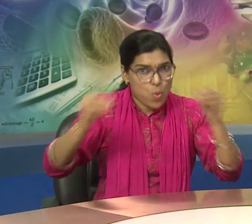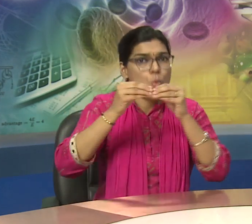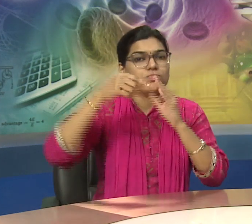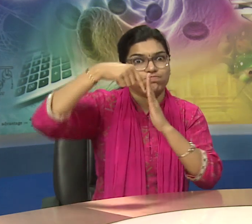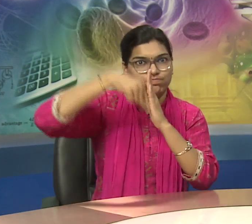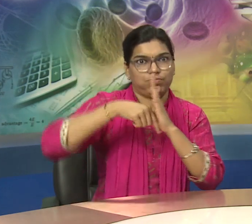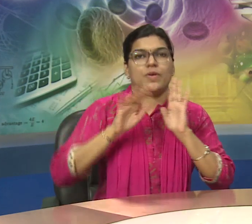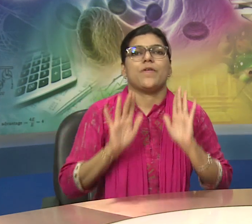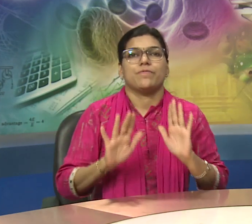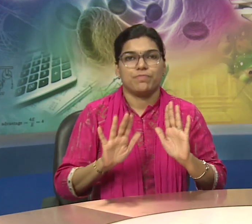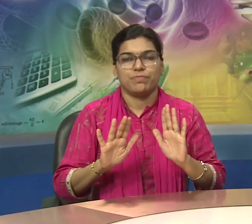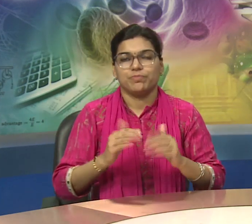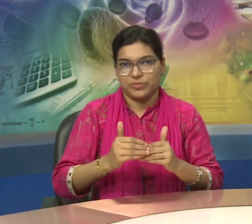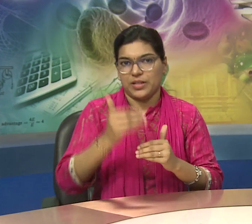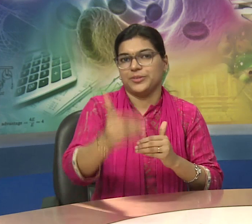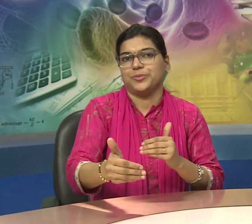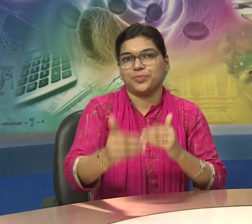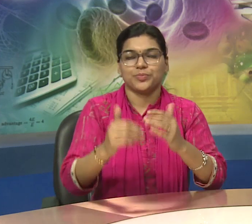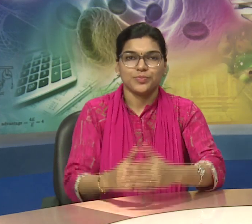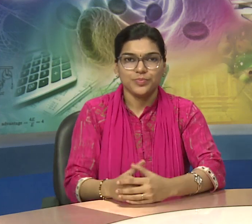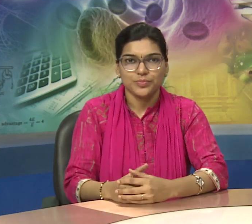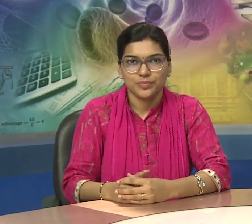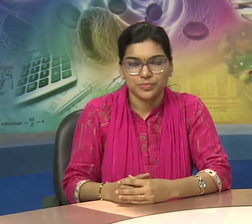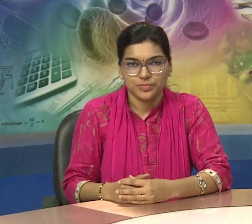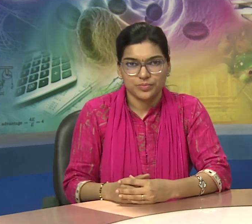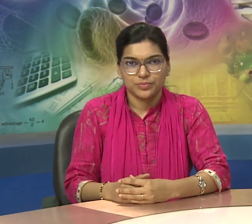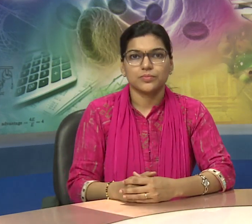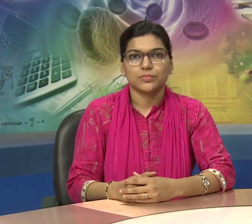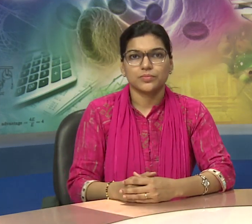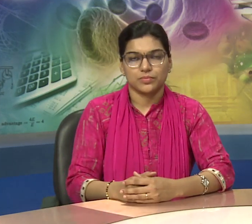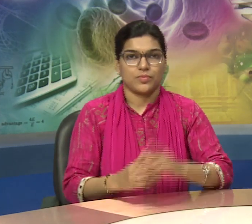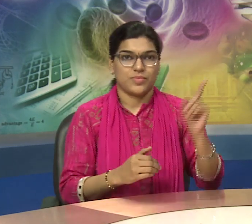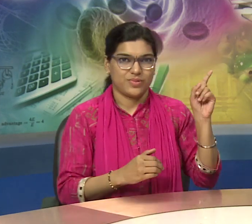parts that we will be understanding in further explanation.